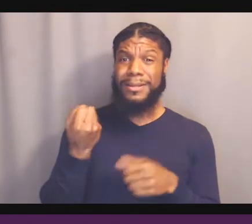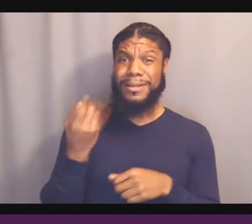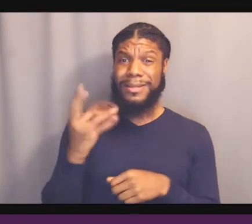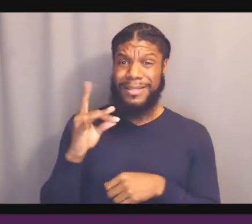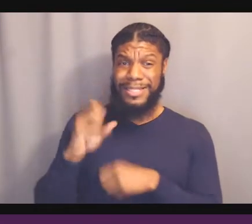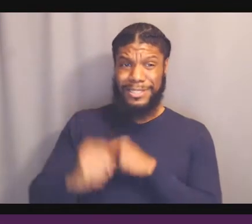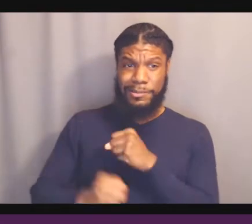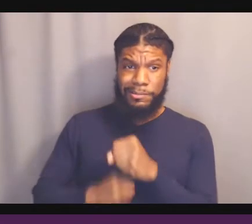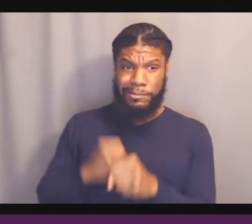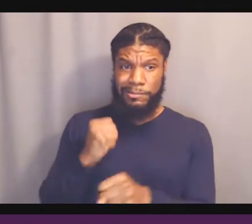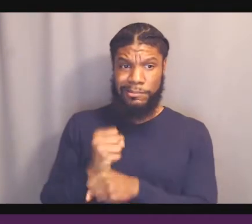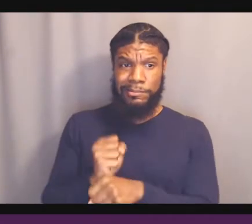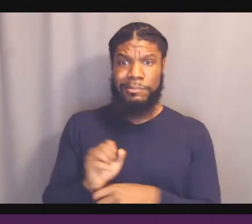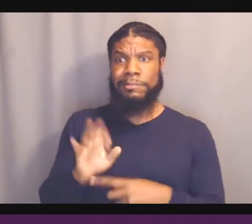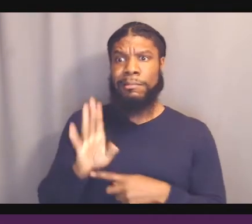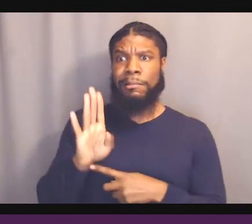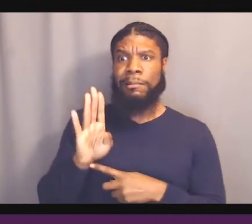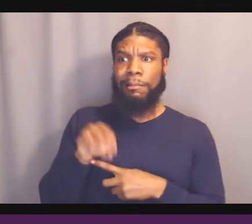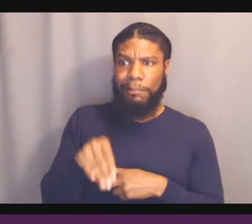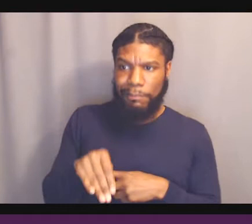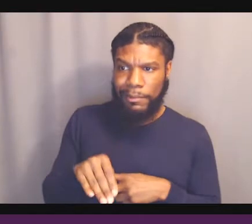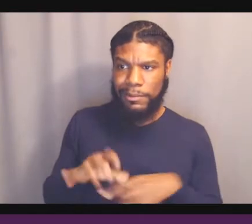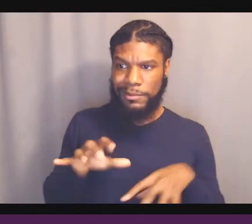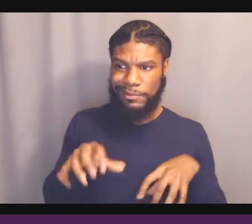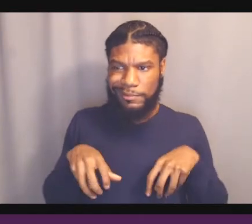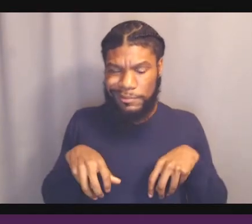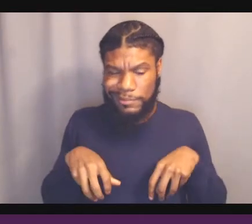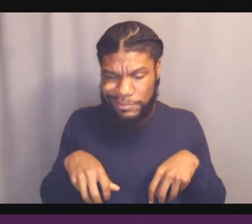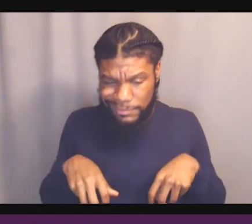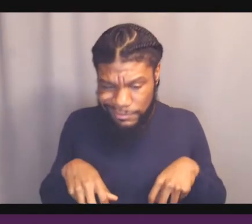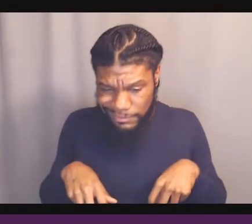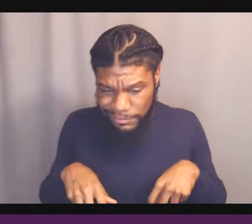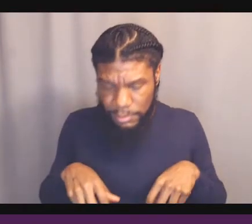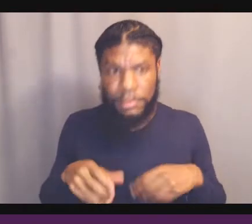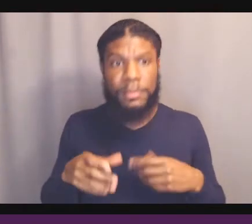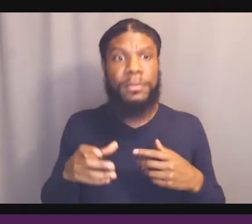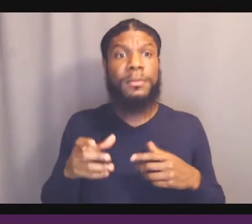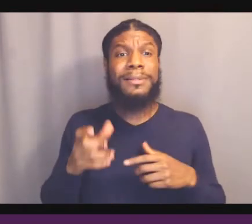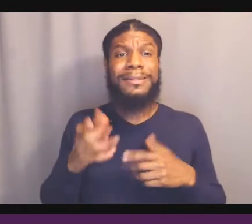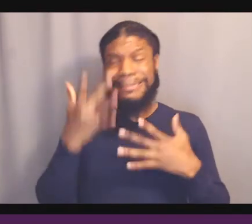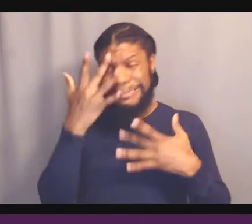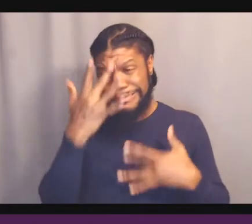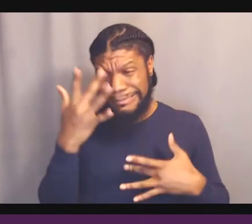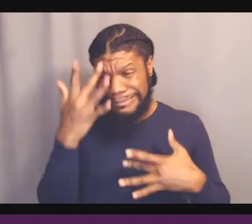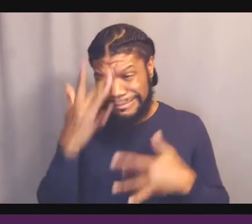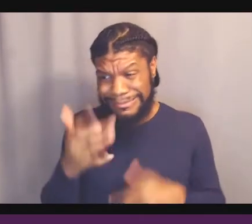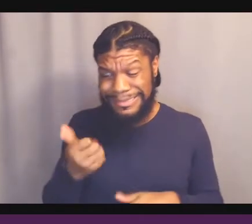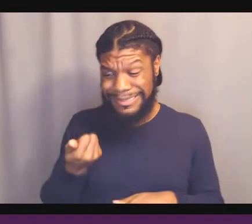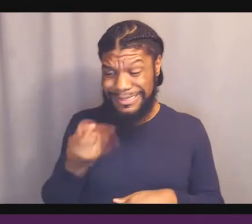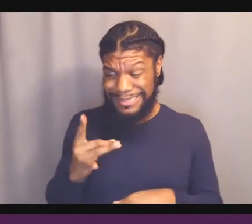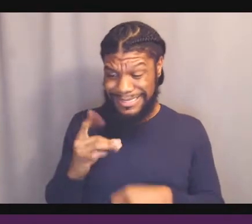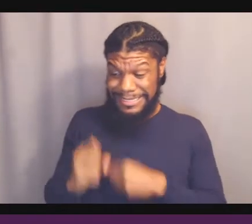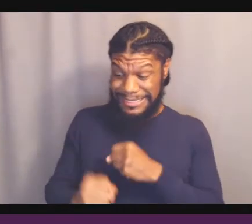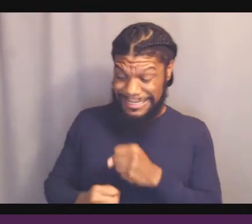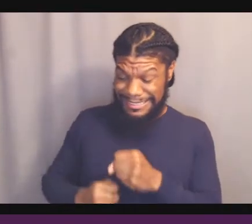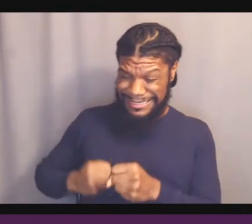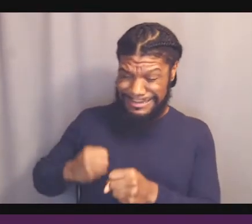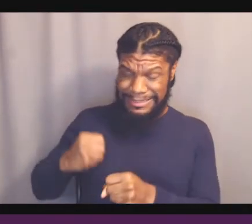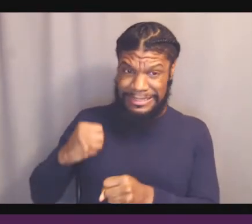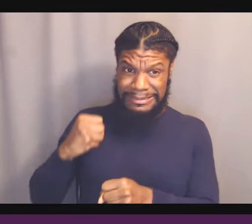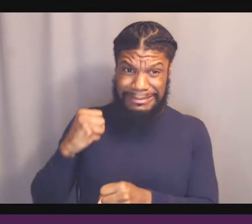way raise herself up. She's been sick for 18 years.